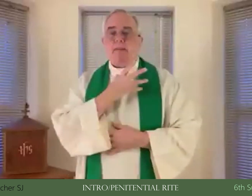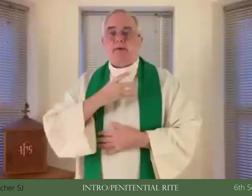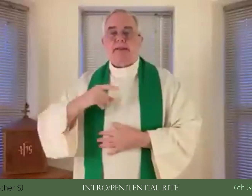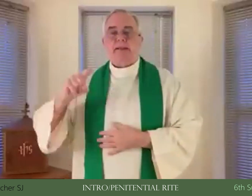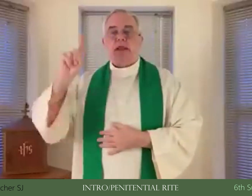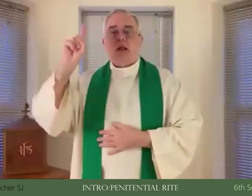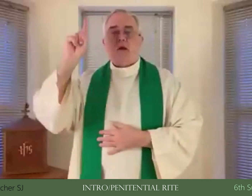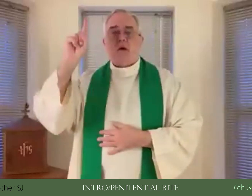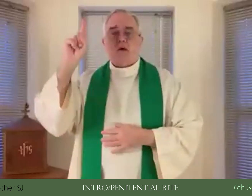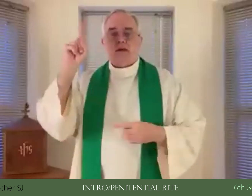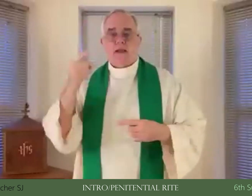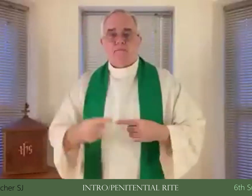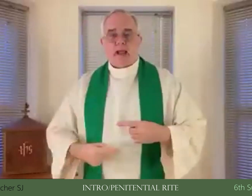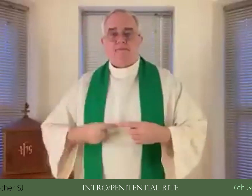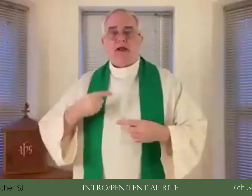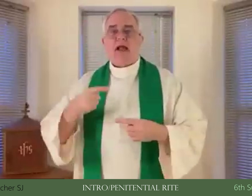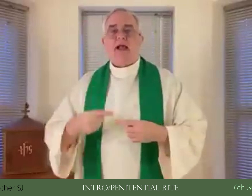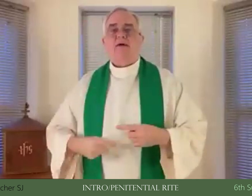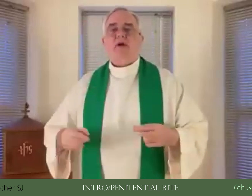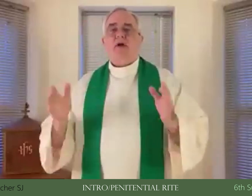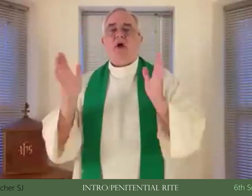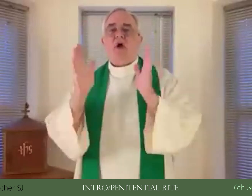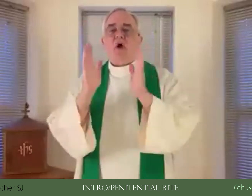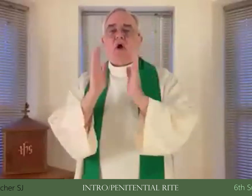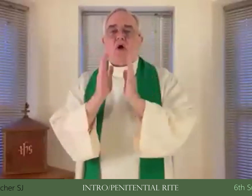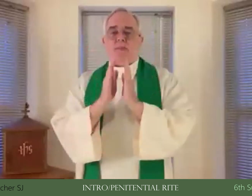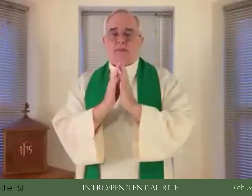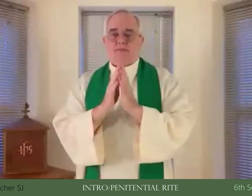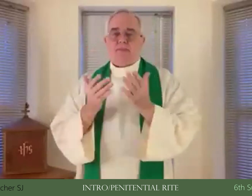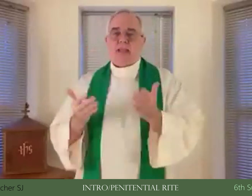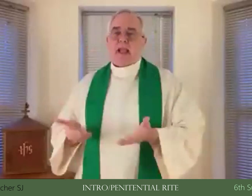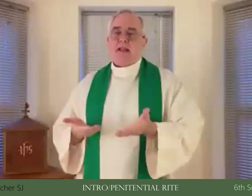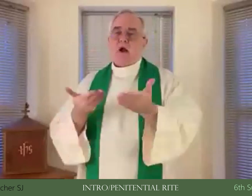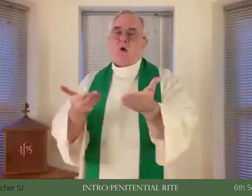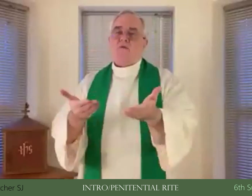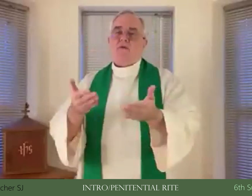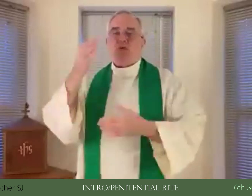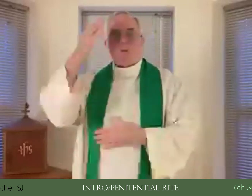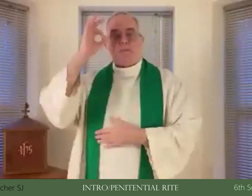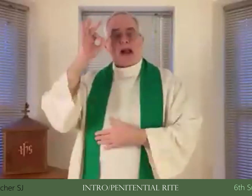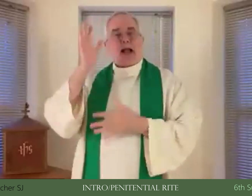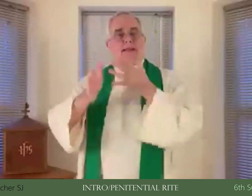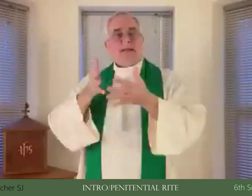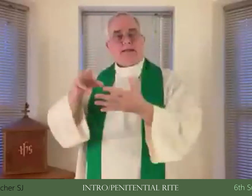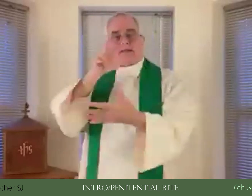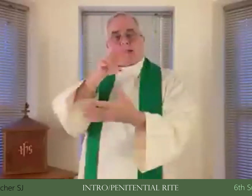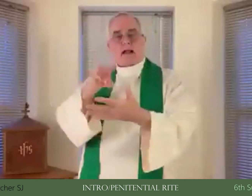Spirit, God, forever and ever. Amen. And now over to Pat to sign